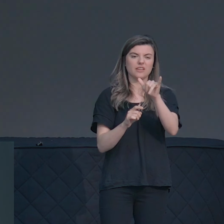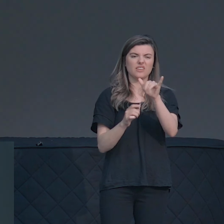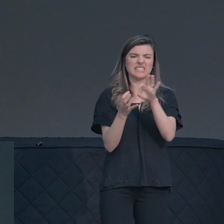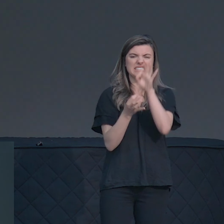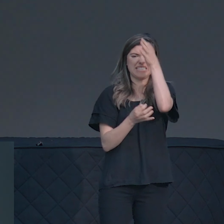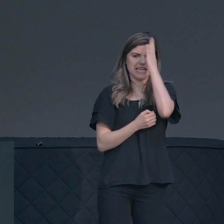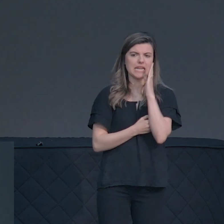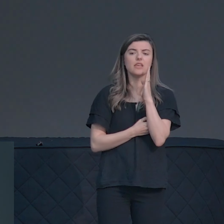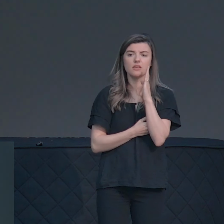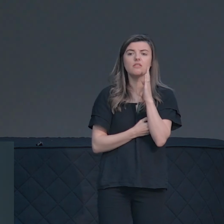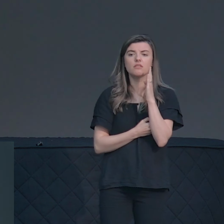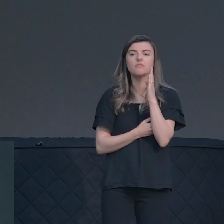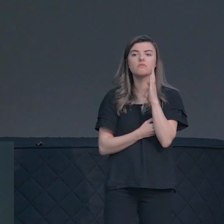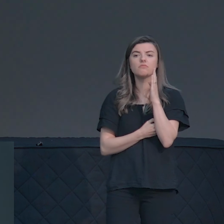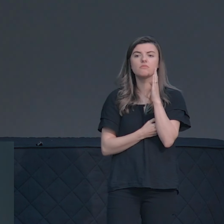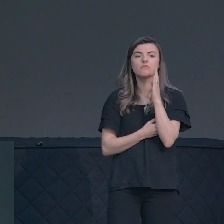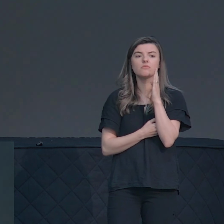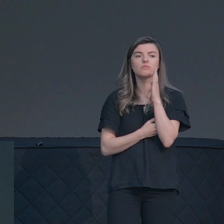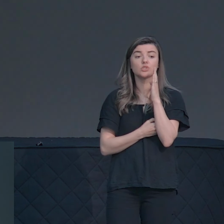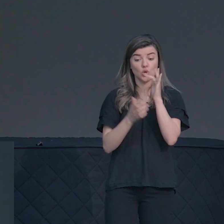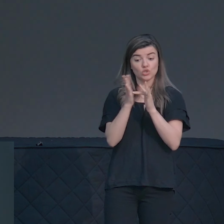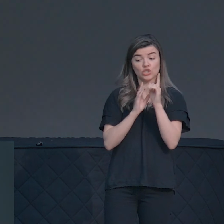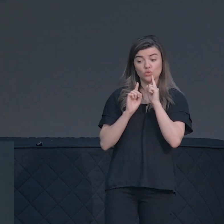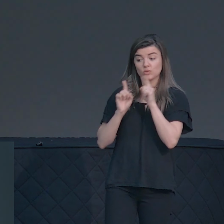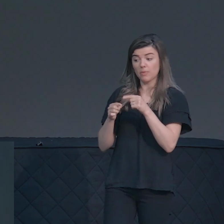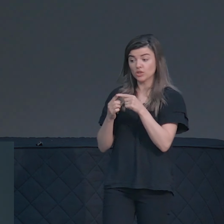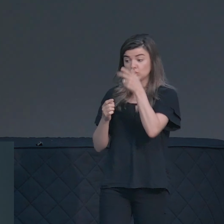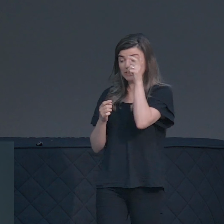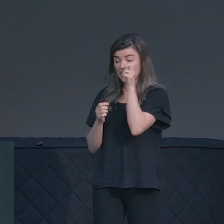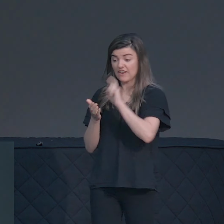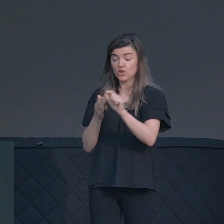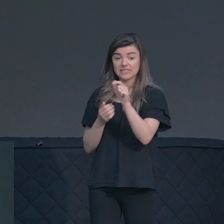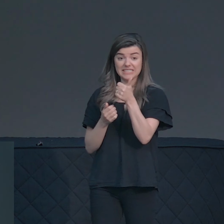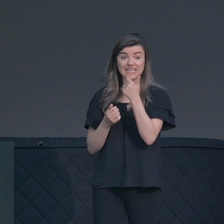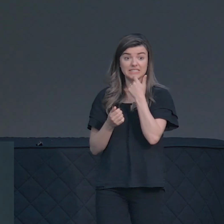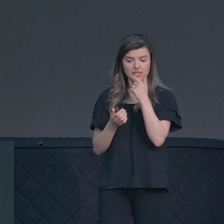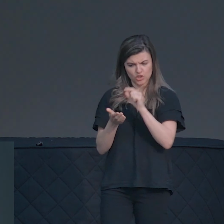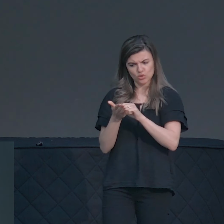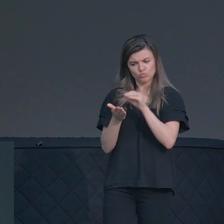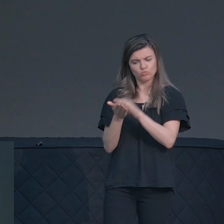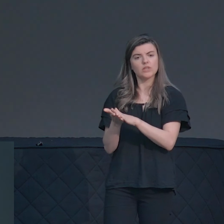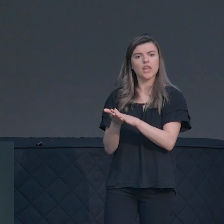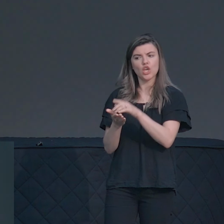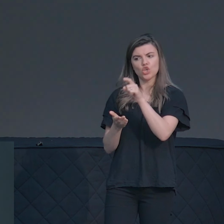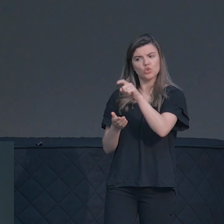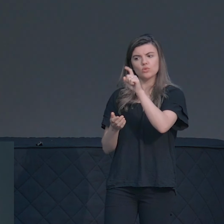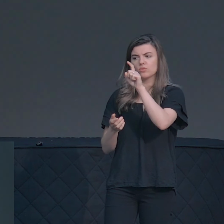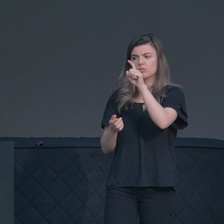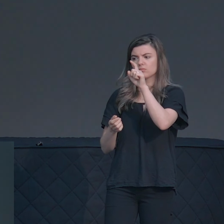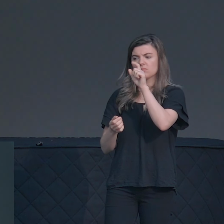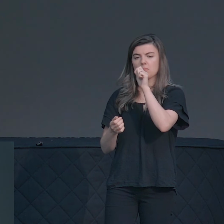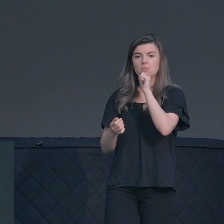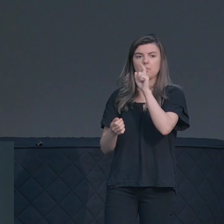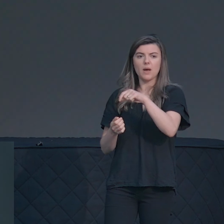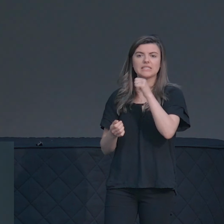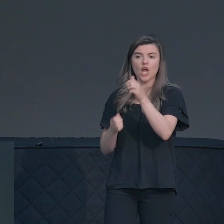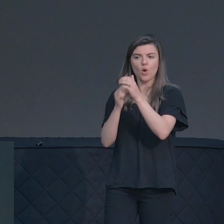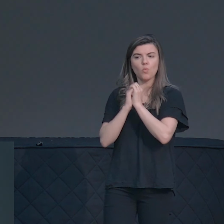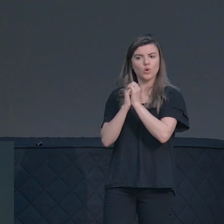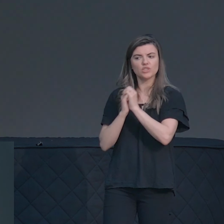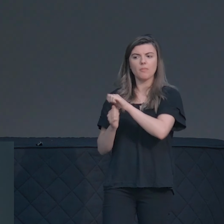And his response to Satan in verse 10, when he says that it's written that you shall not worship